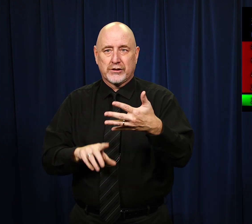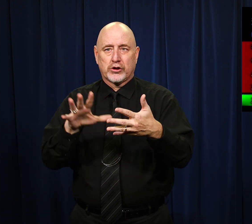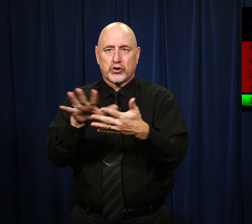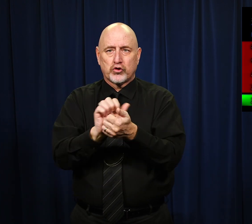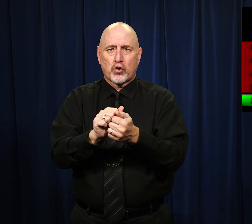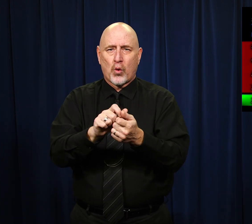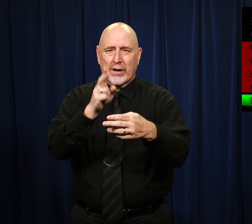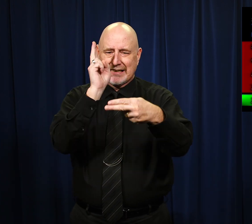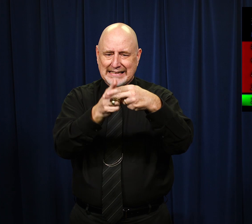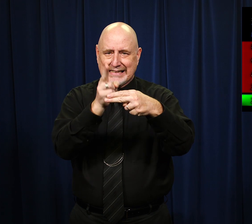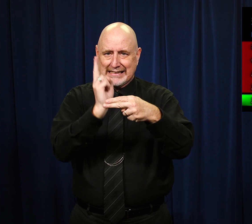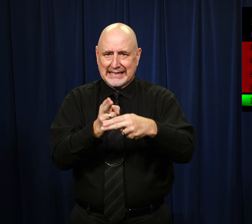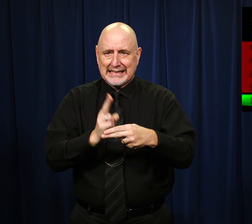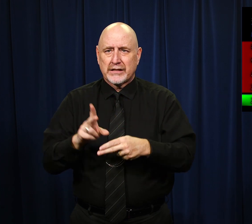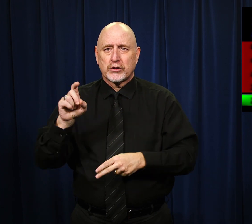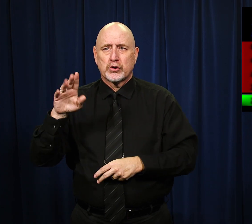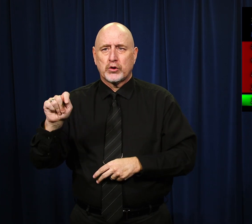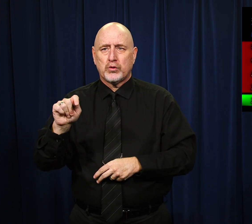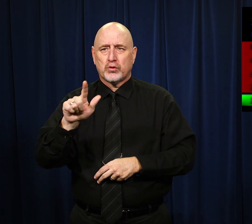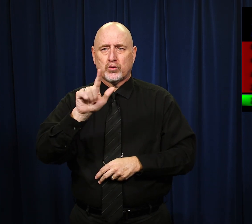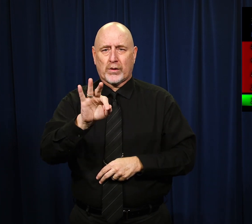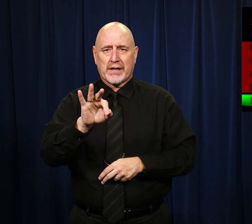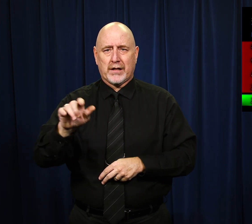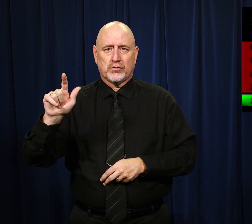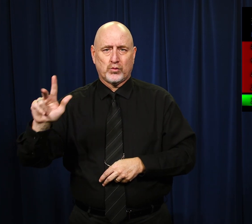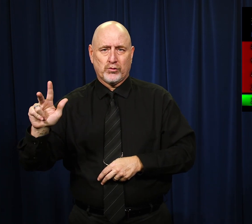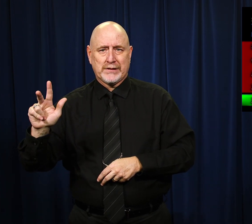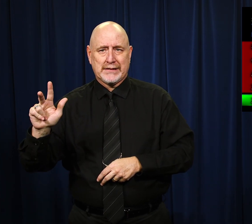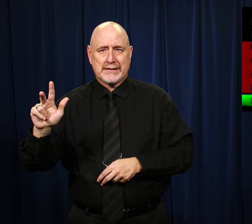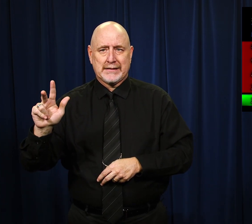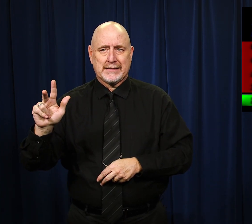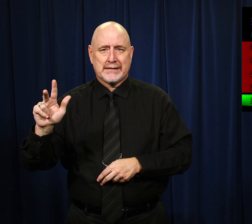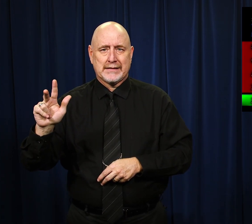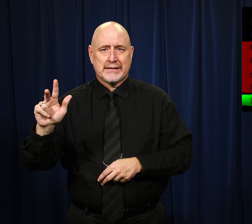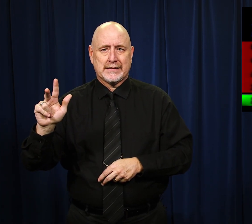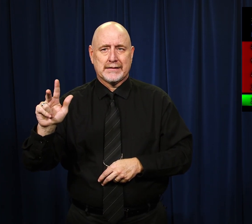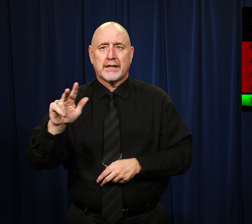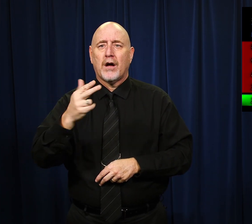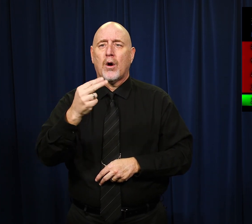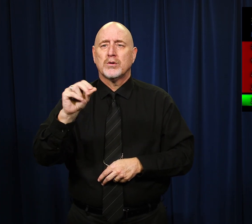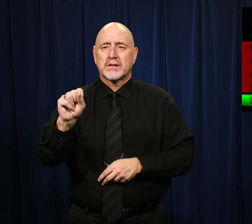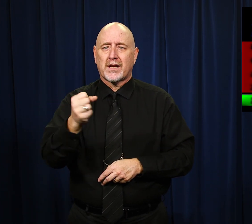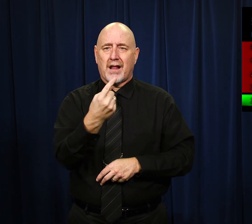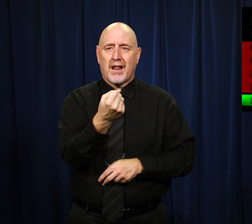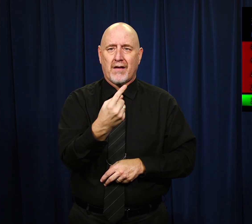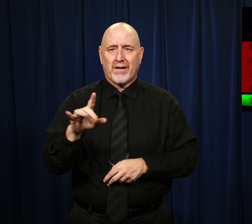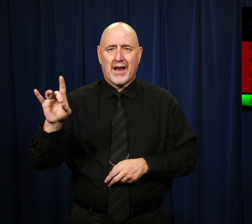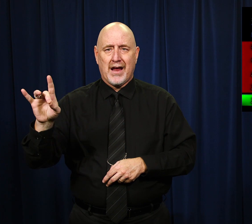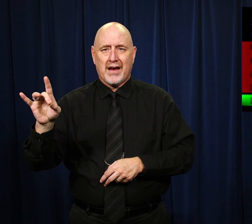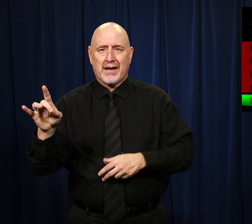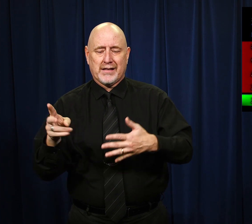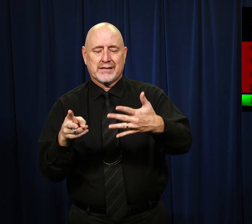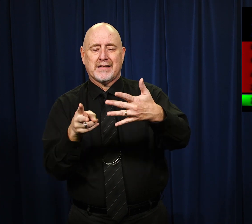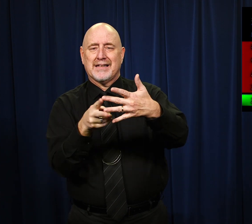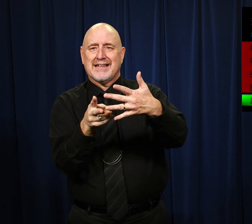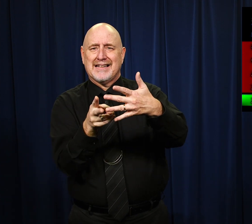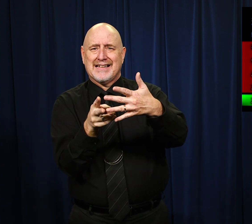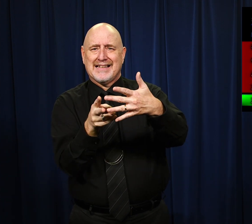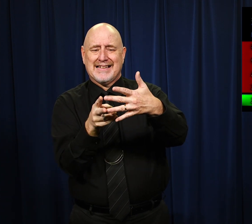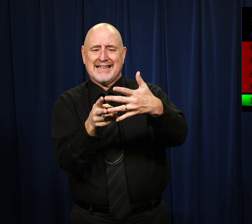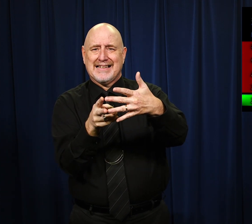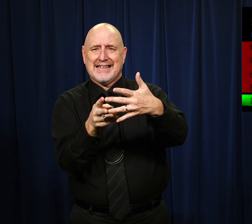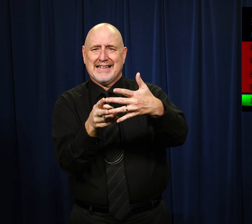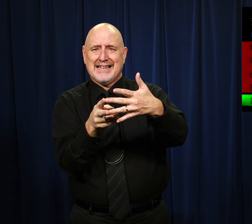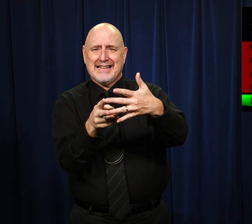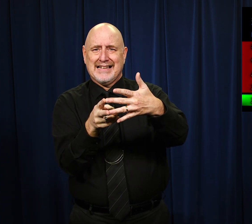named specifically in Deuteronomy 29 and 23. In Hosea 11 and 8, Admah and Zeboam